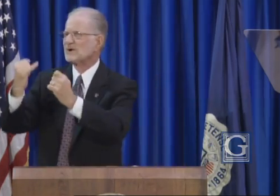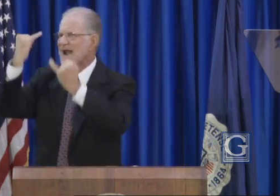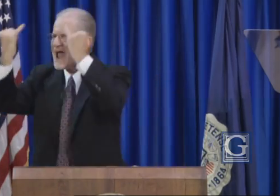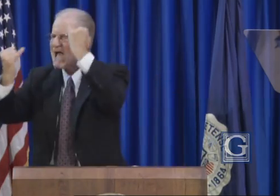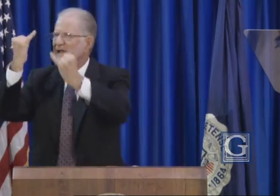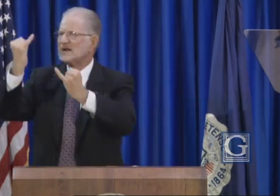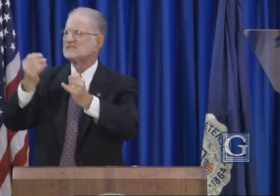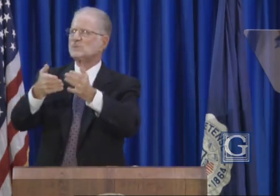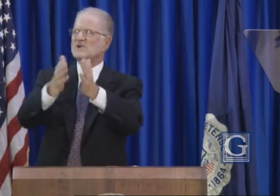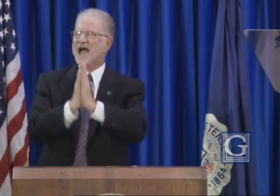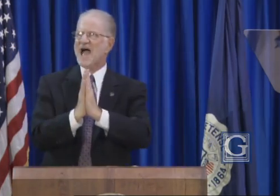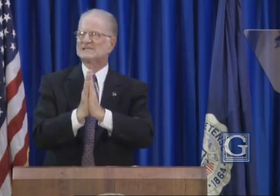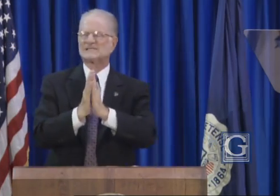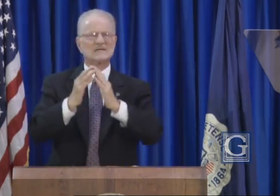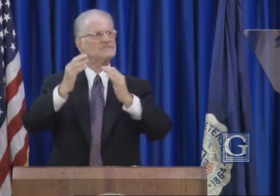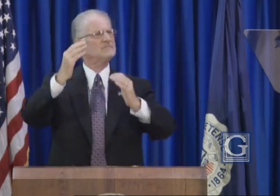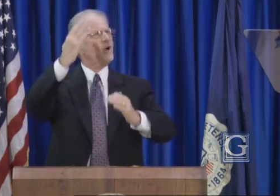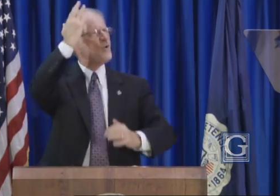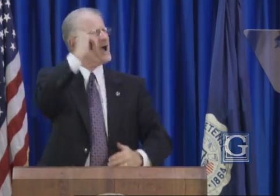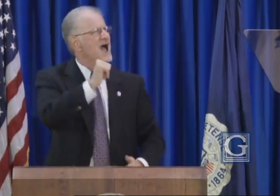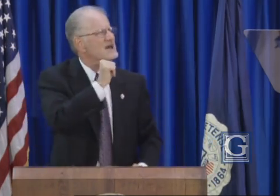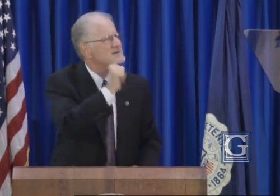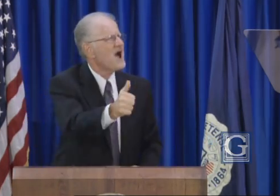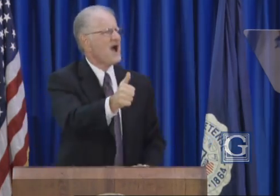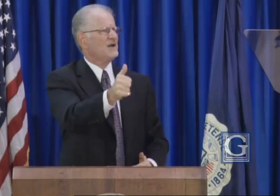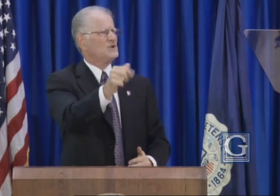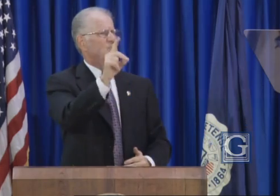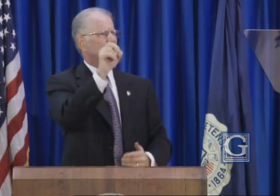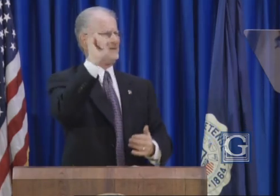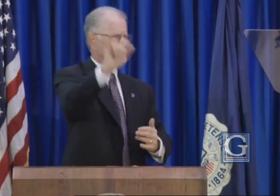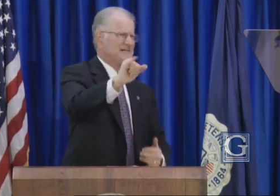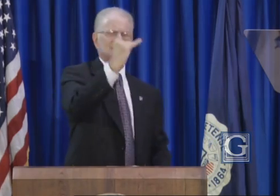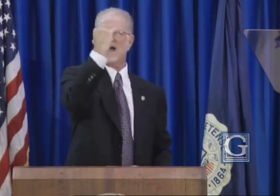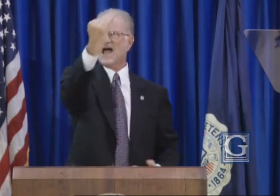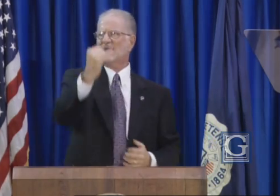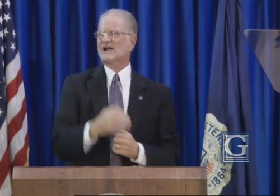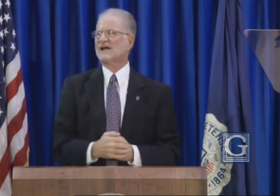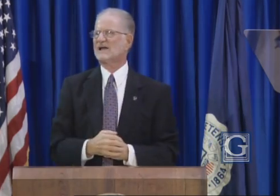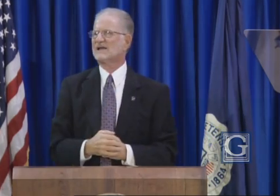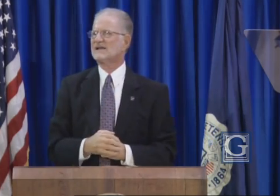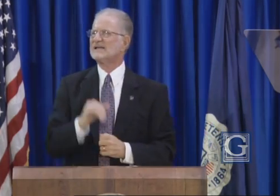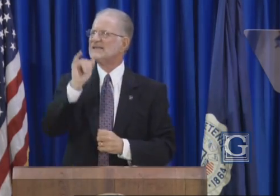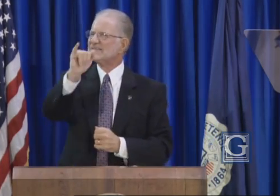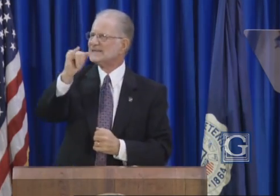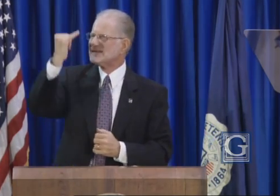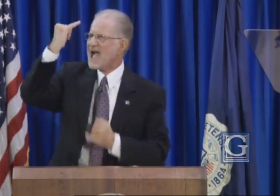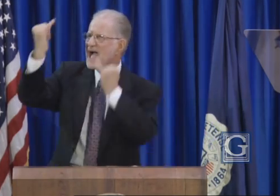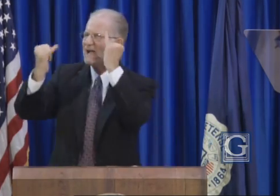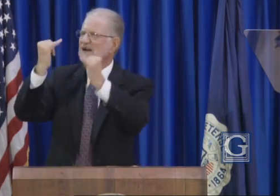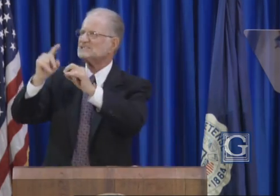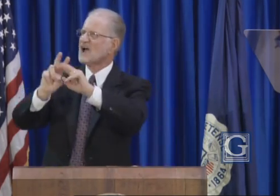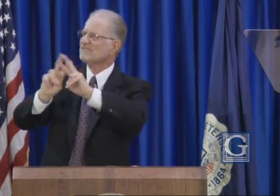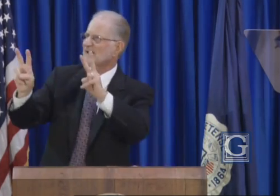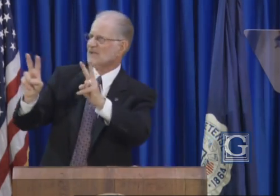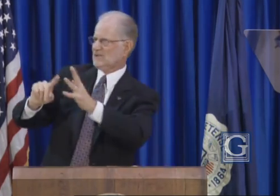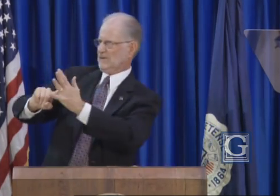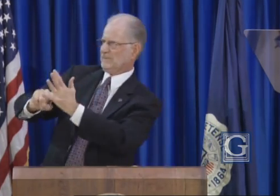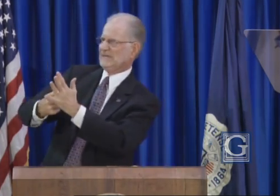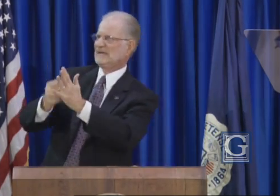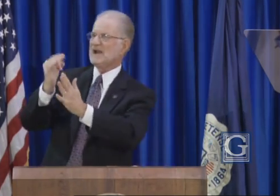of you who contributed ideas were asking, why not do this new idea? These ideas